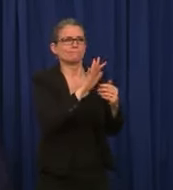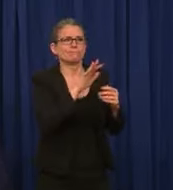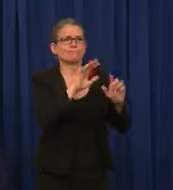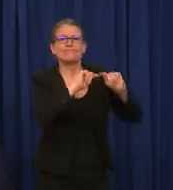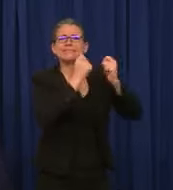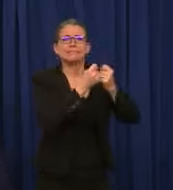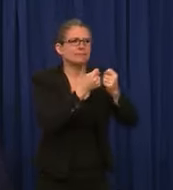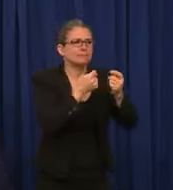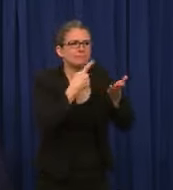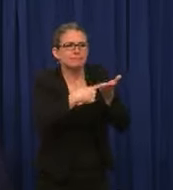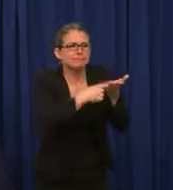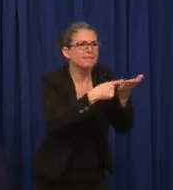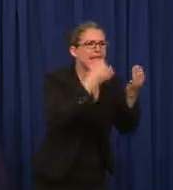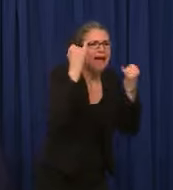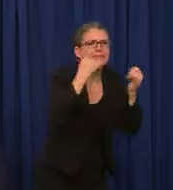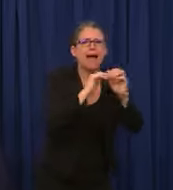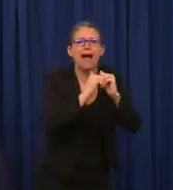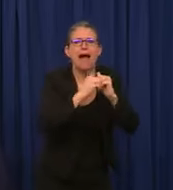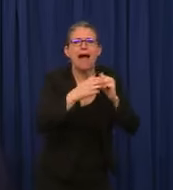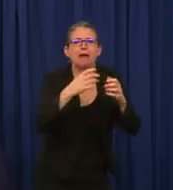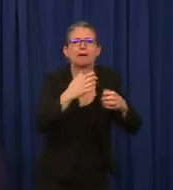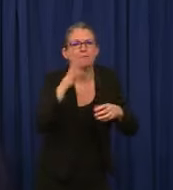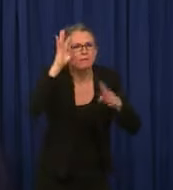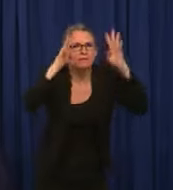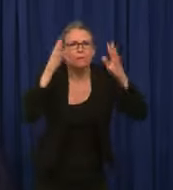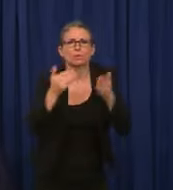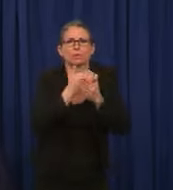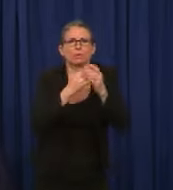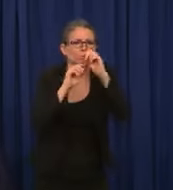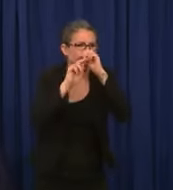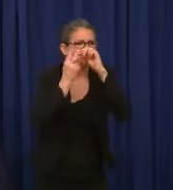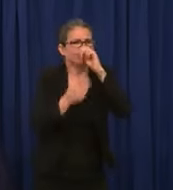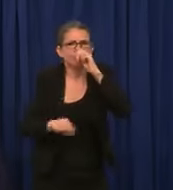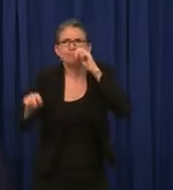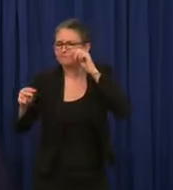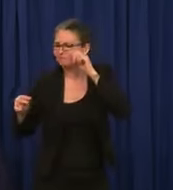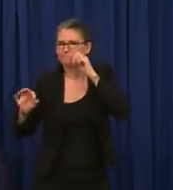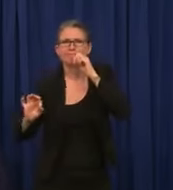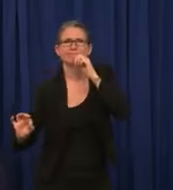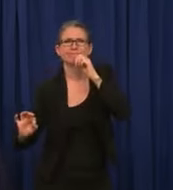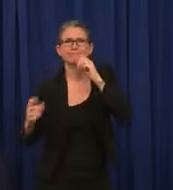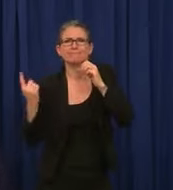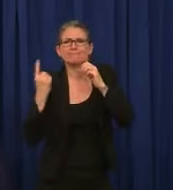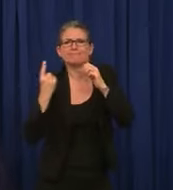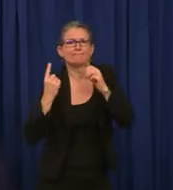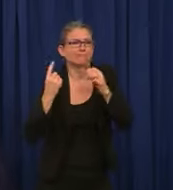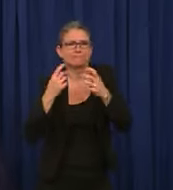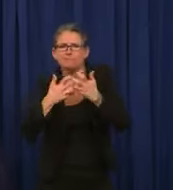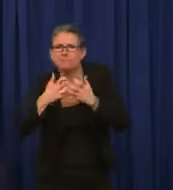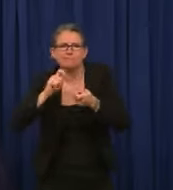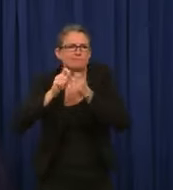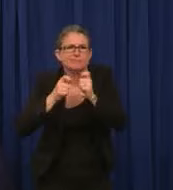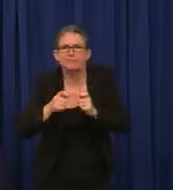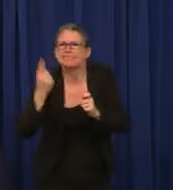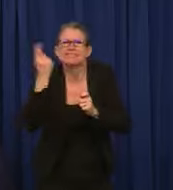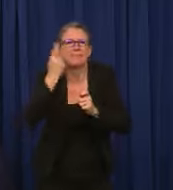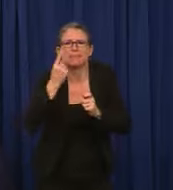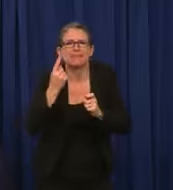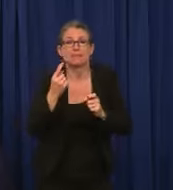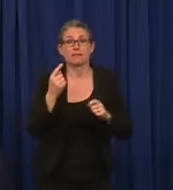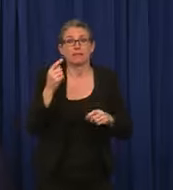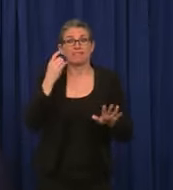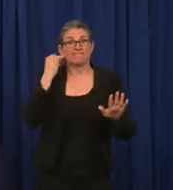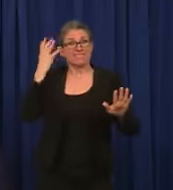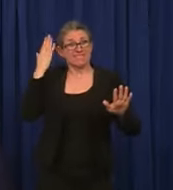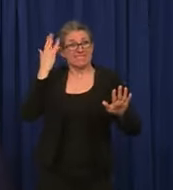purchasing ventilators on our own, again, to make sure that if any of the worst case scenarios were to come true, we would